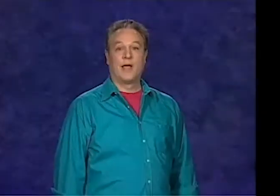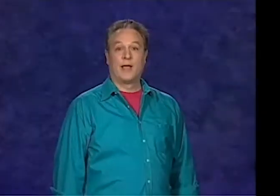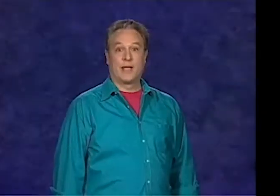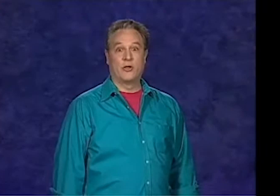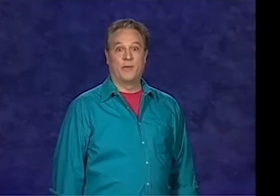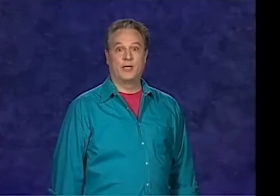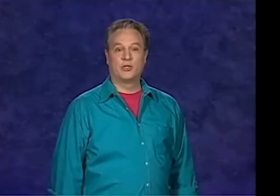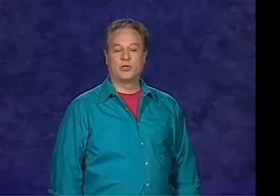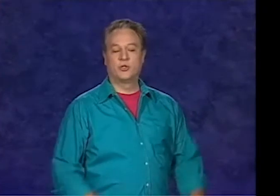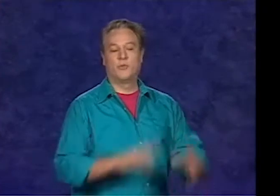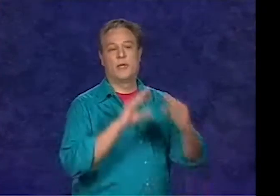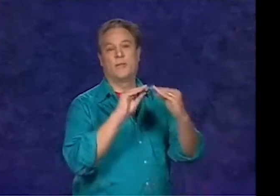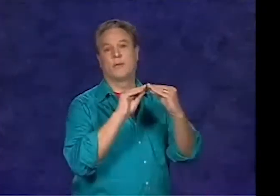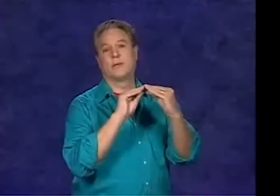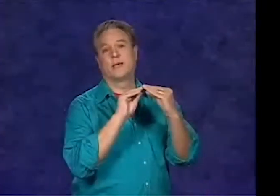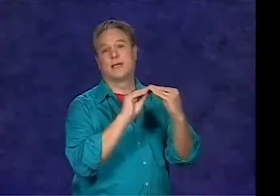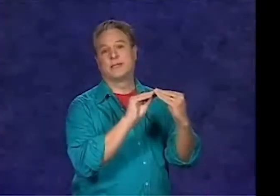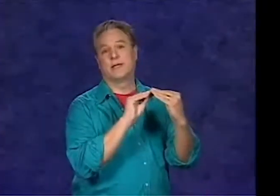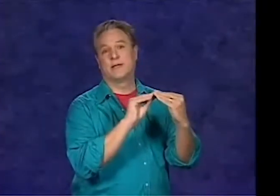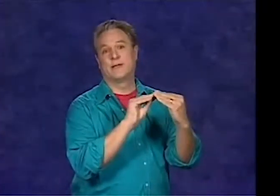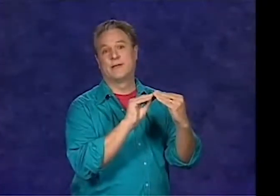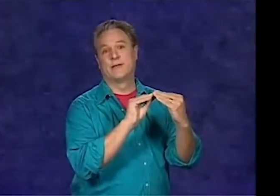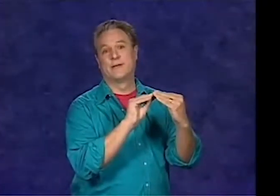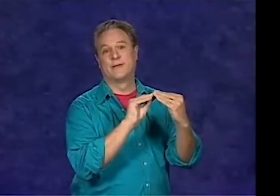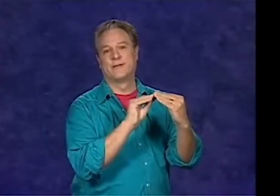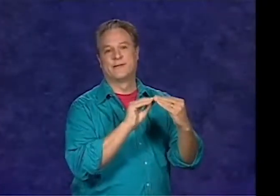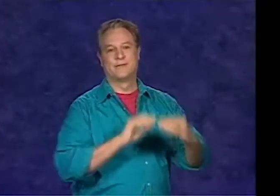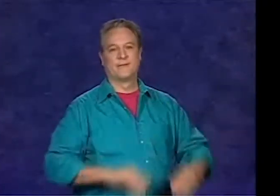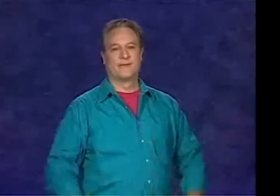Can you picture two people kissing?